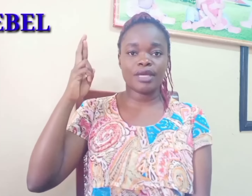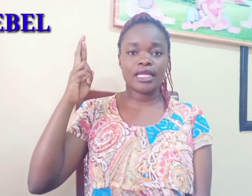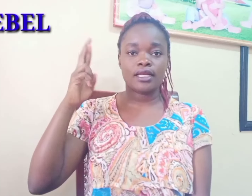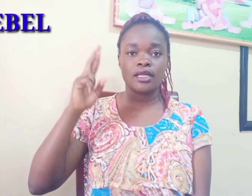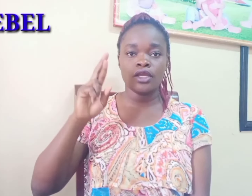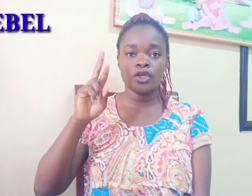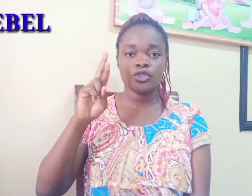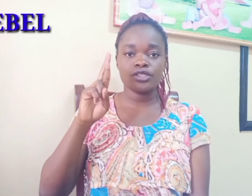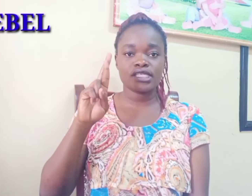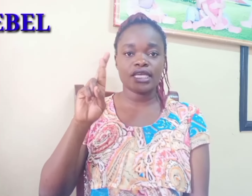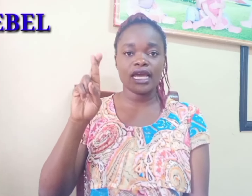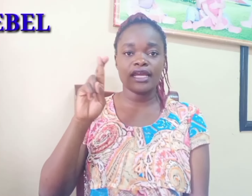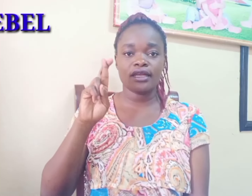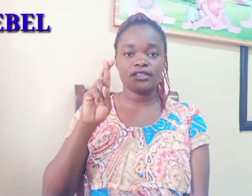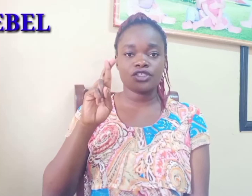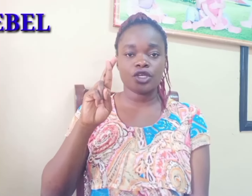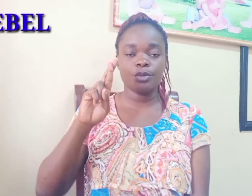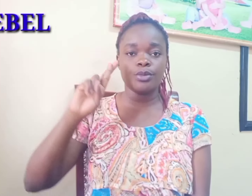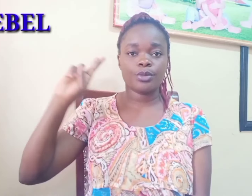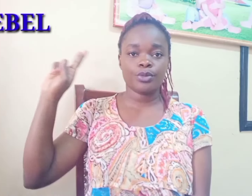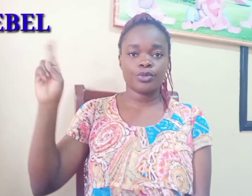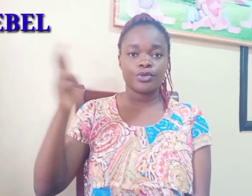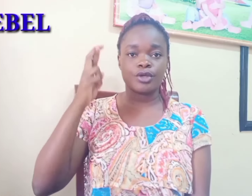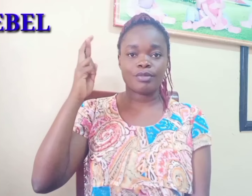rebel. Using R hand shape,